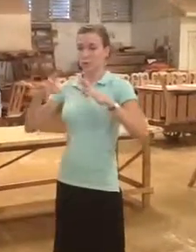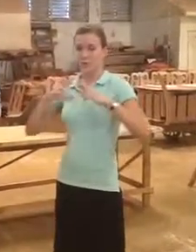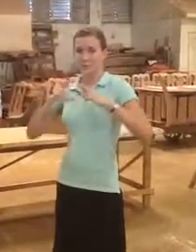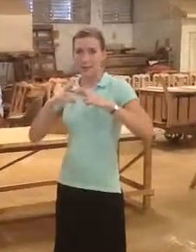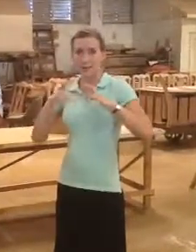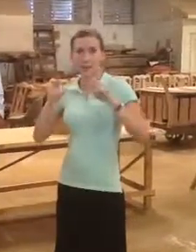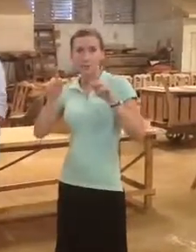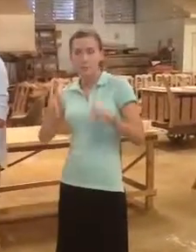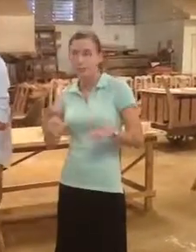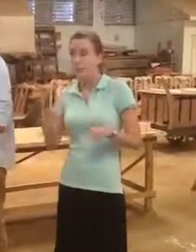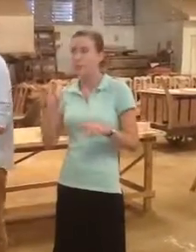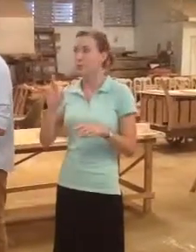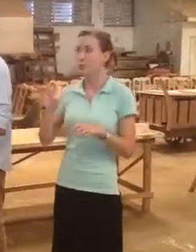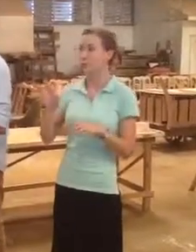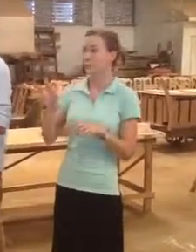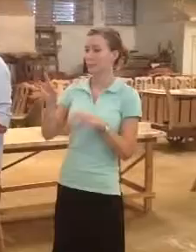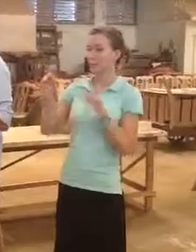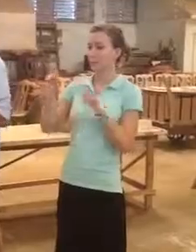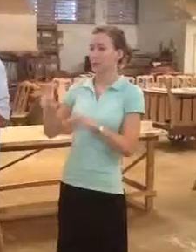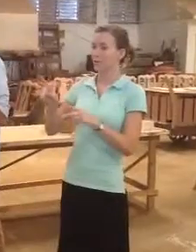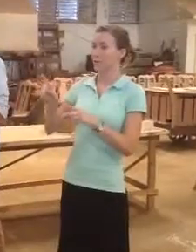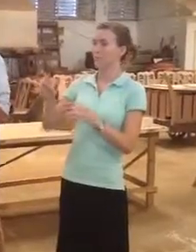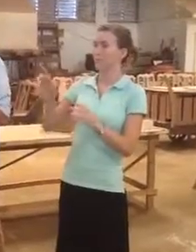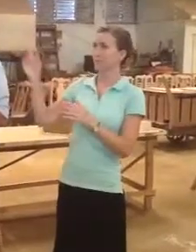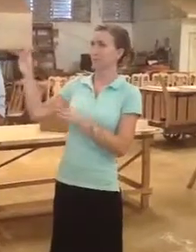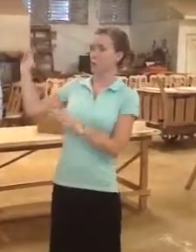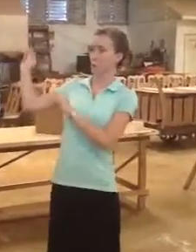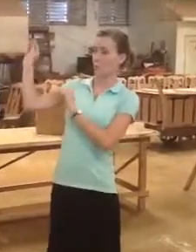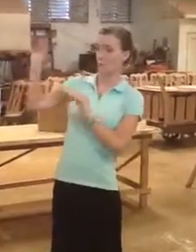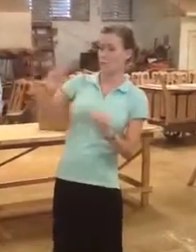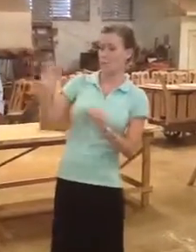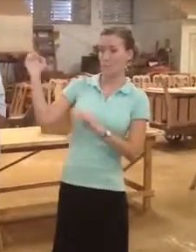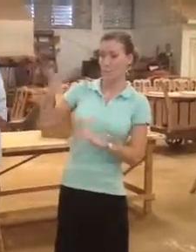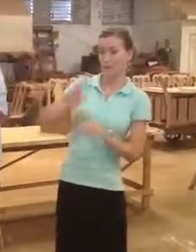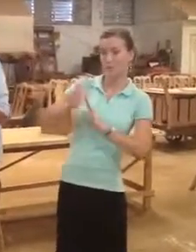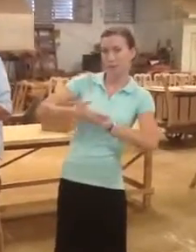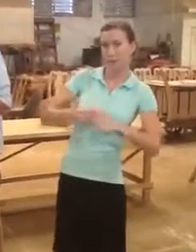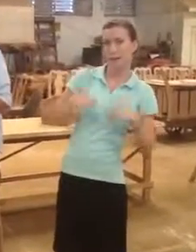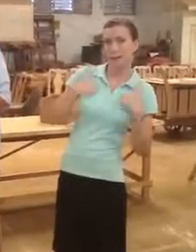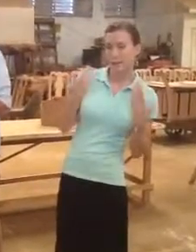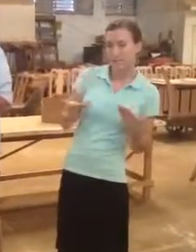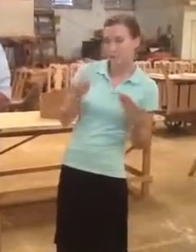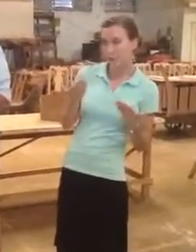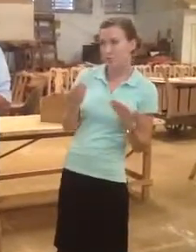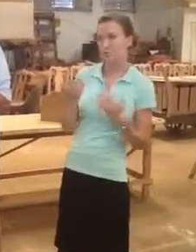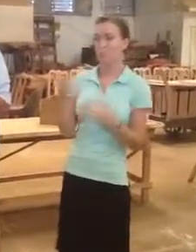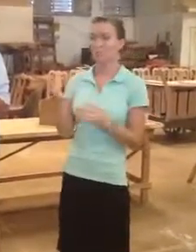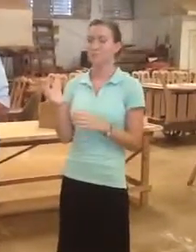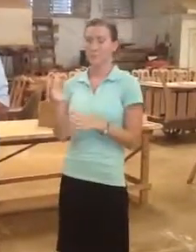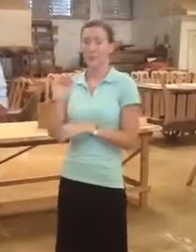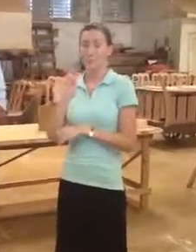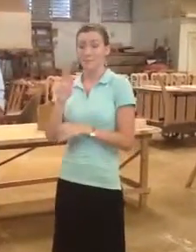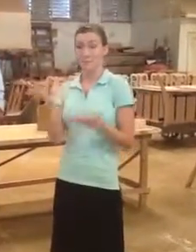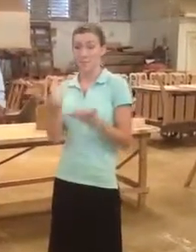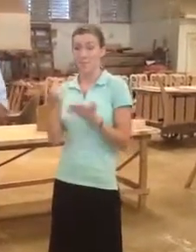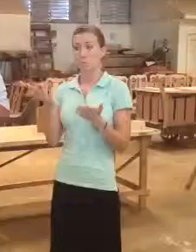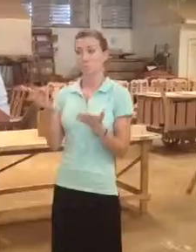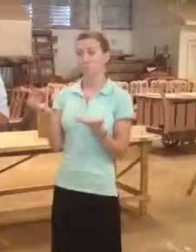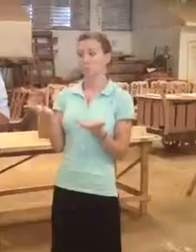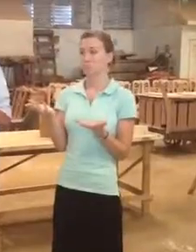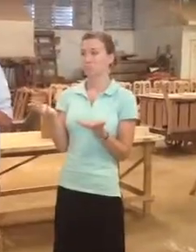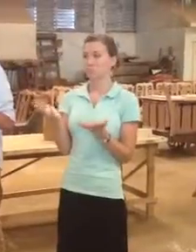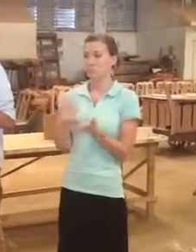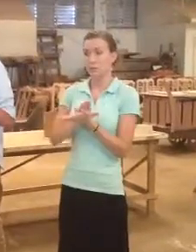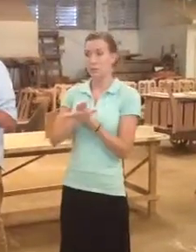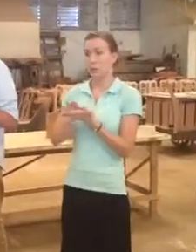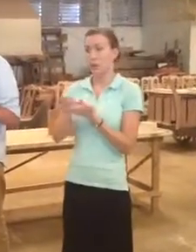You guys will get to go through Mandeville this week, and you'll see Mandeville isn't a normal Jamaican town. It's a well-to-do town because the weather's so